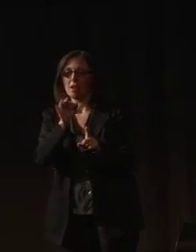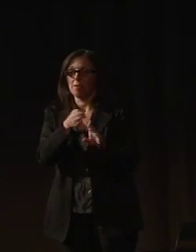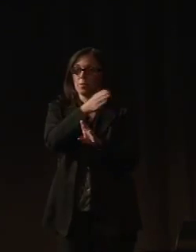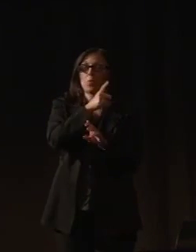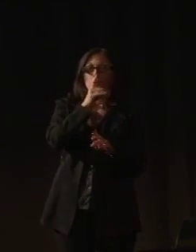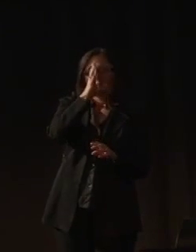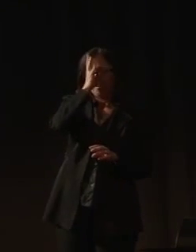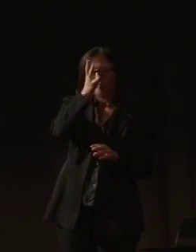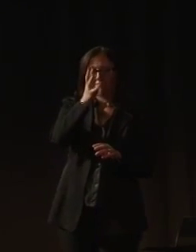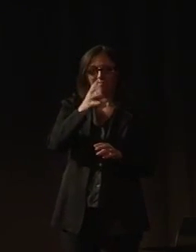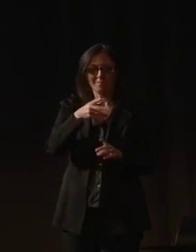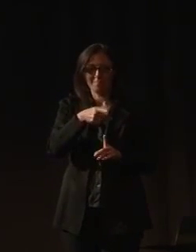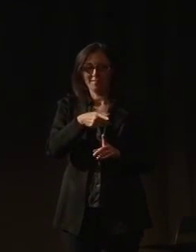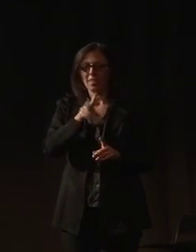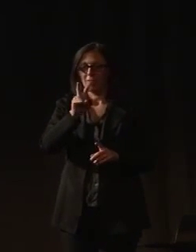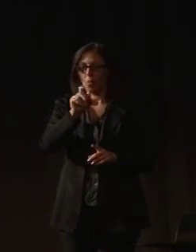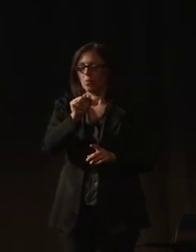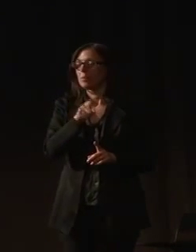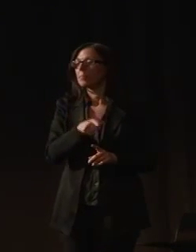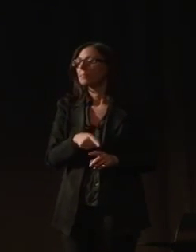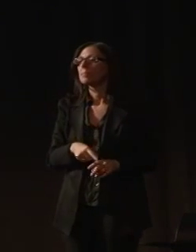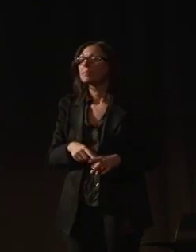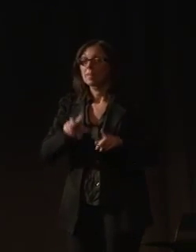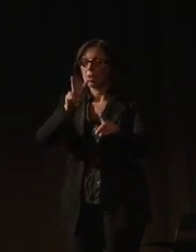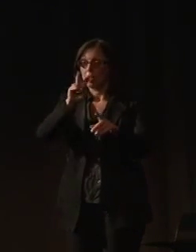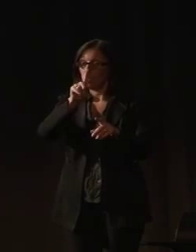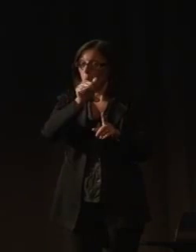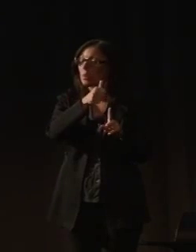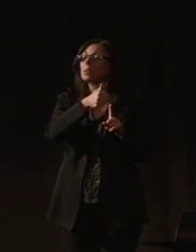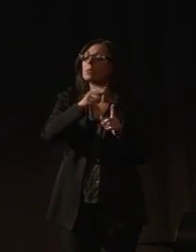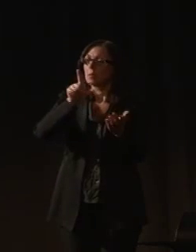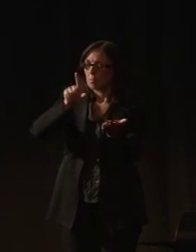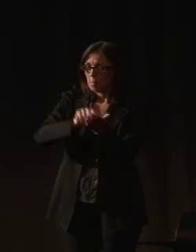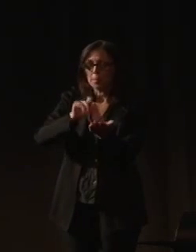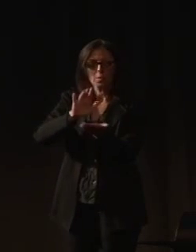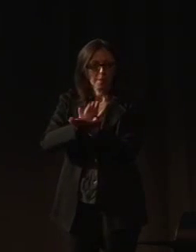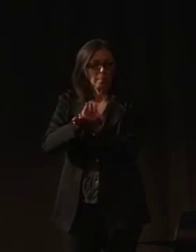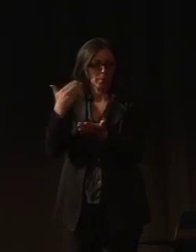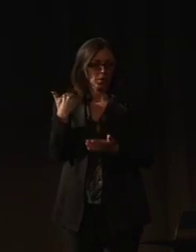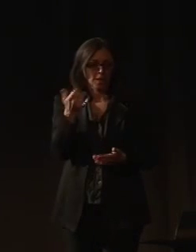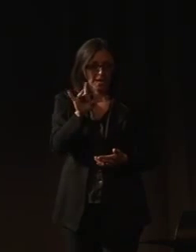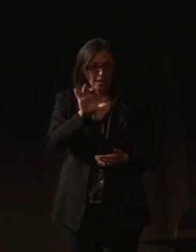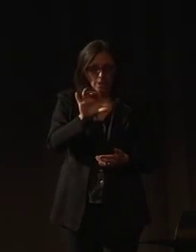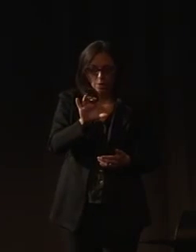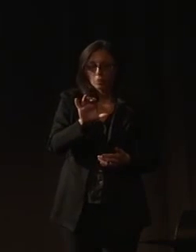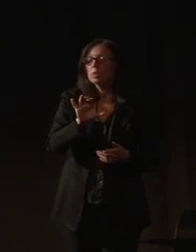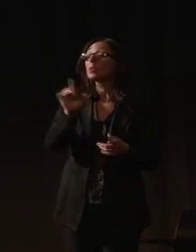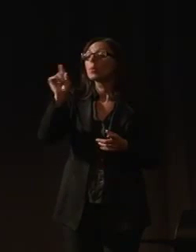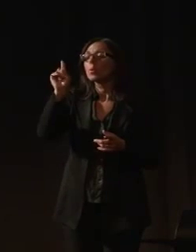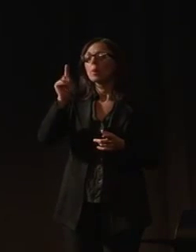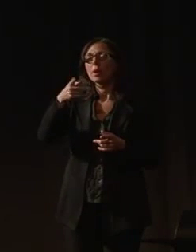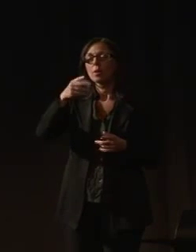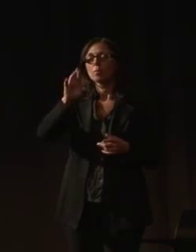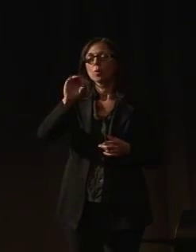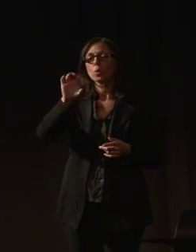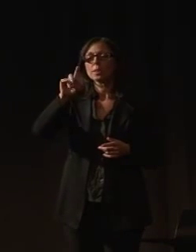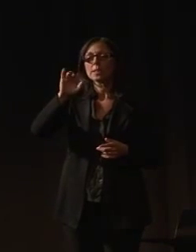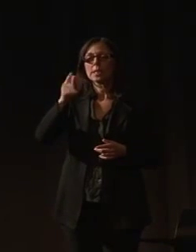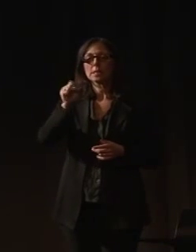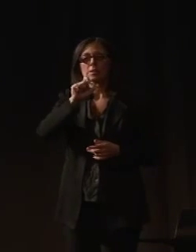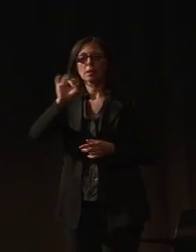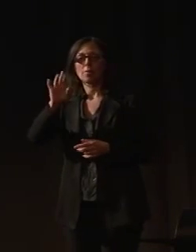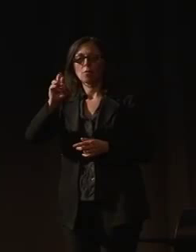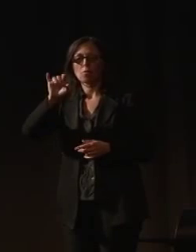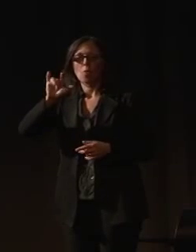research. Volta published a paper in 1800 in the Proceedings of the Royal Society, and it was